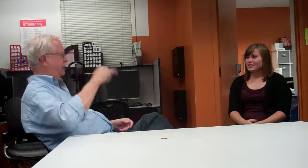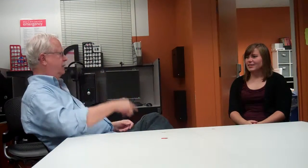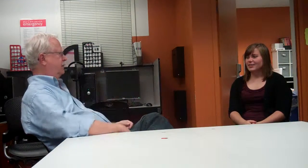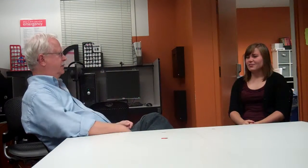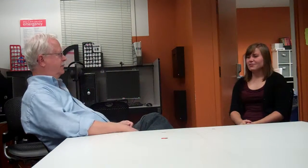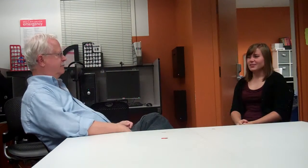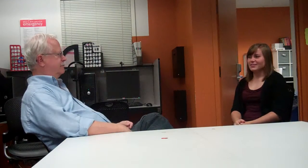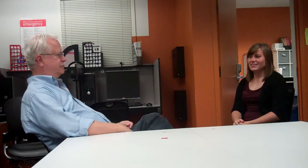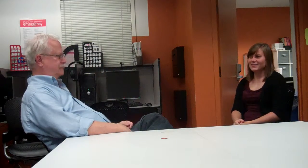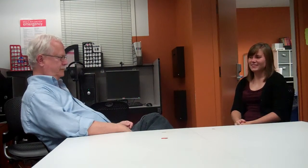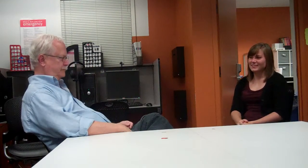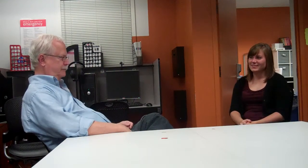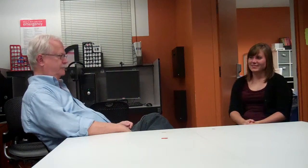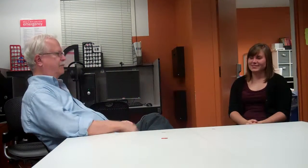Yeah, go for it.